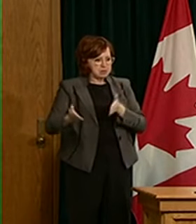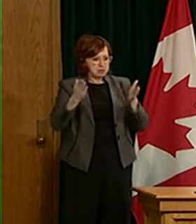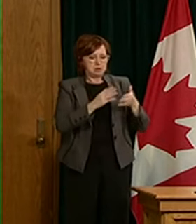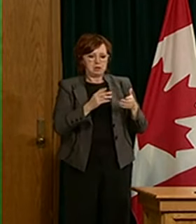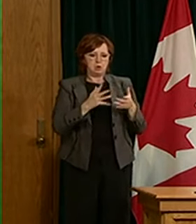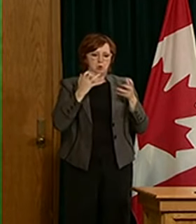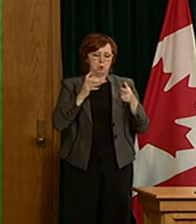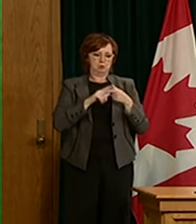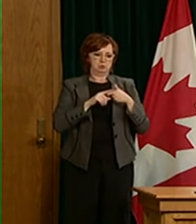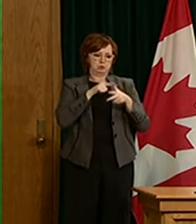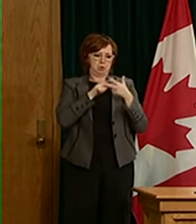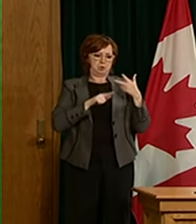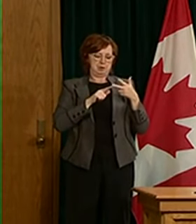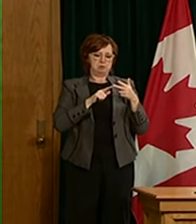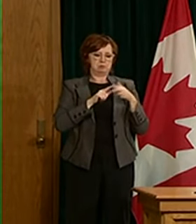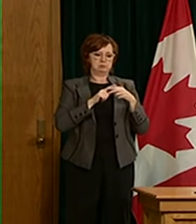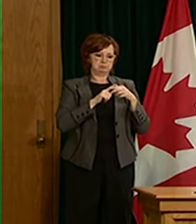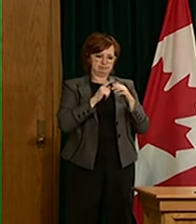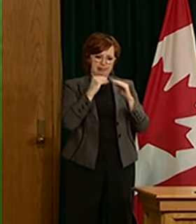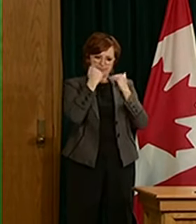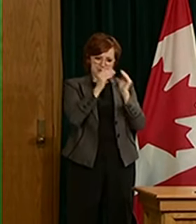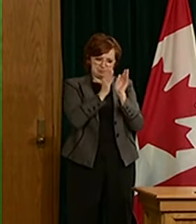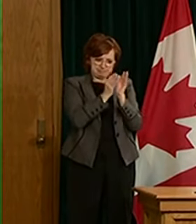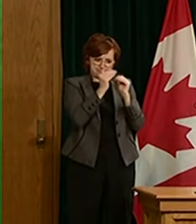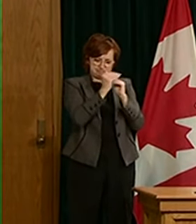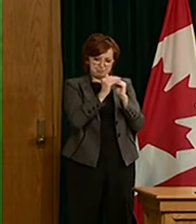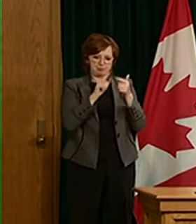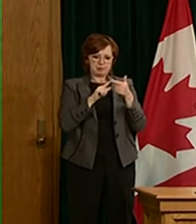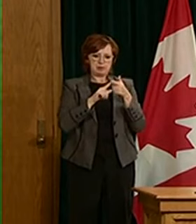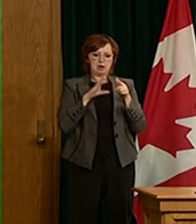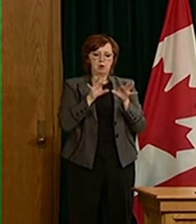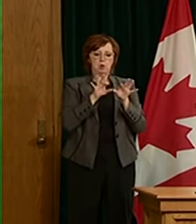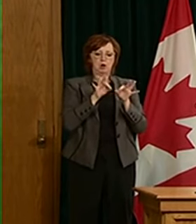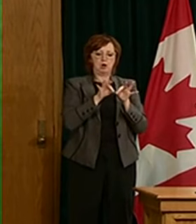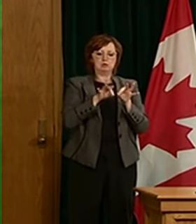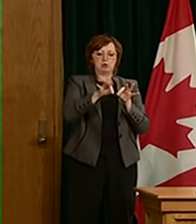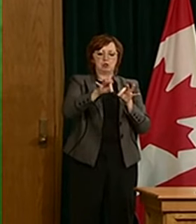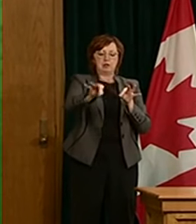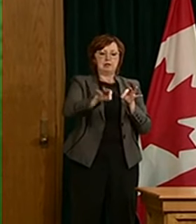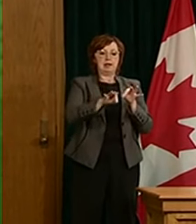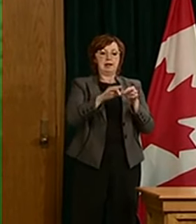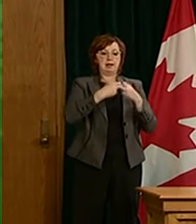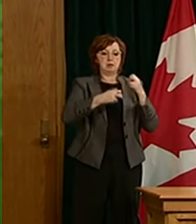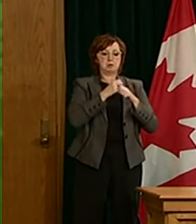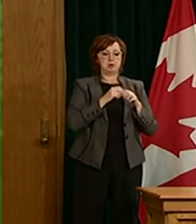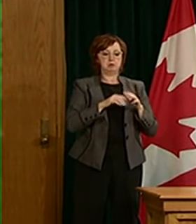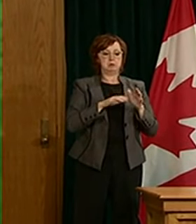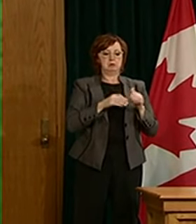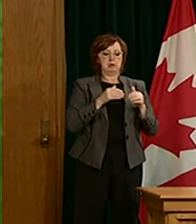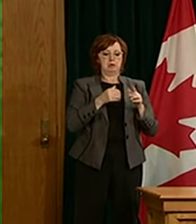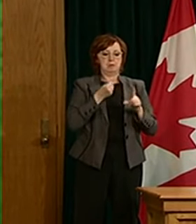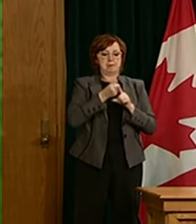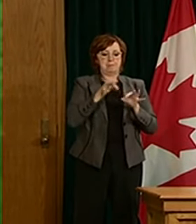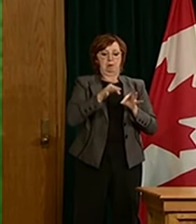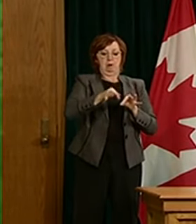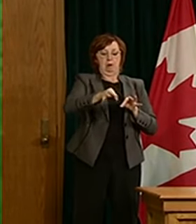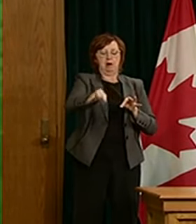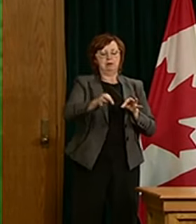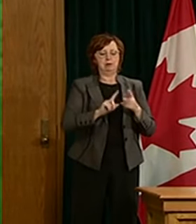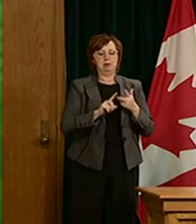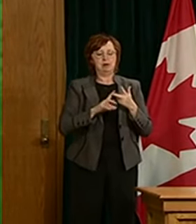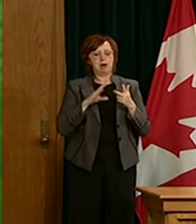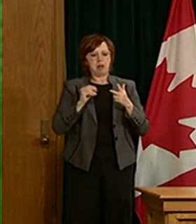mitigation, but on a foundation of population health promotion. Taking a population health approach is important because it helps us look